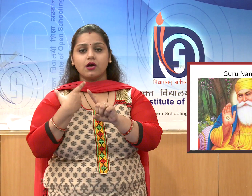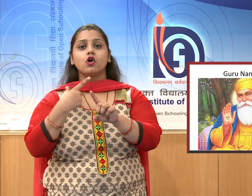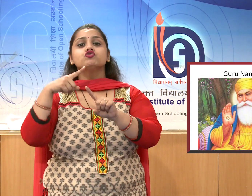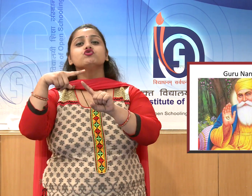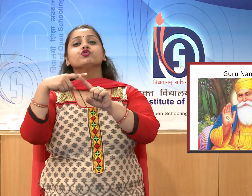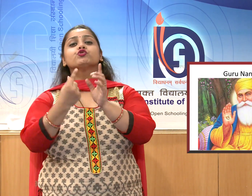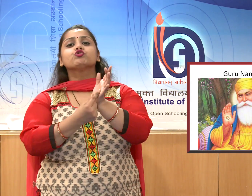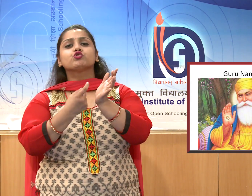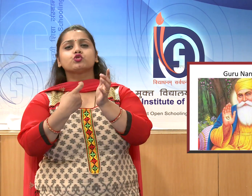Tukaram and